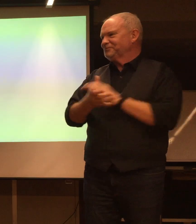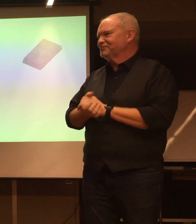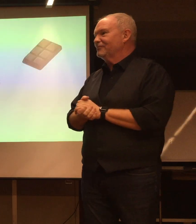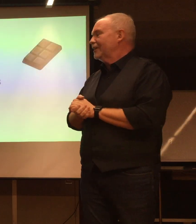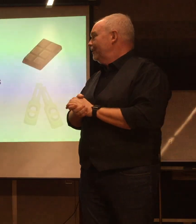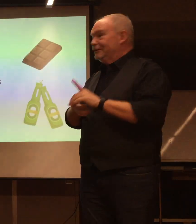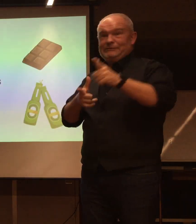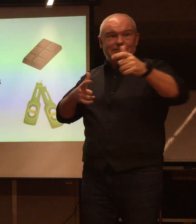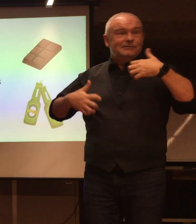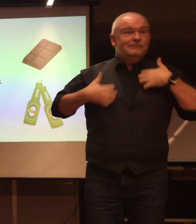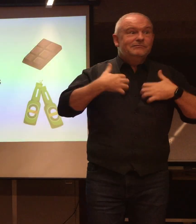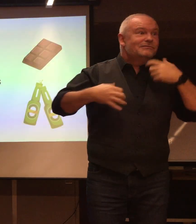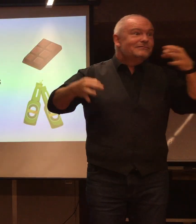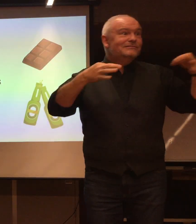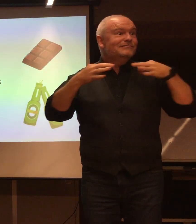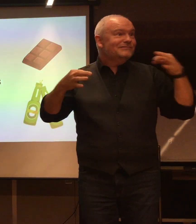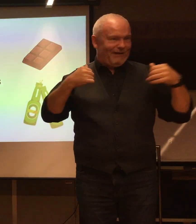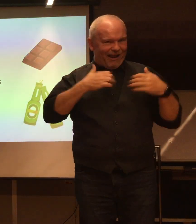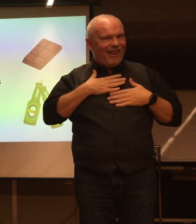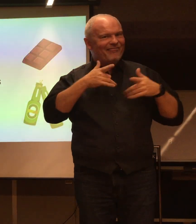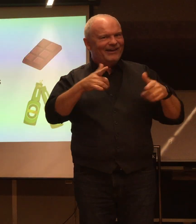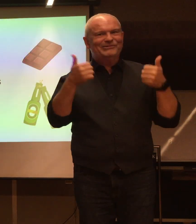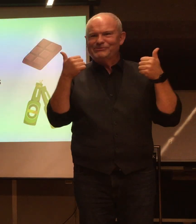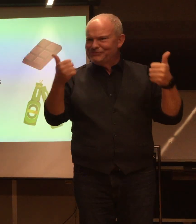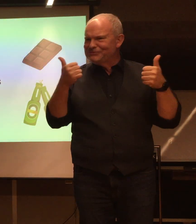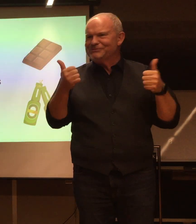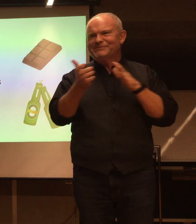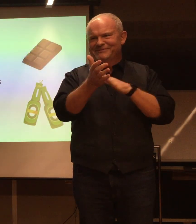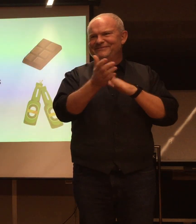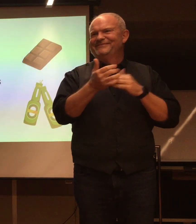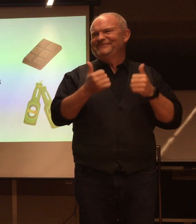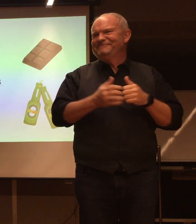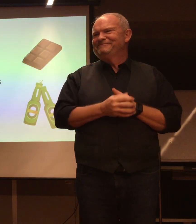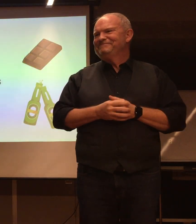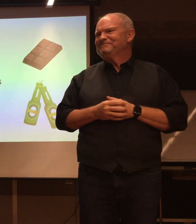It's good, you're all very curious and wanting to learn, which is fantastic.